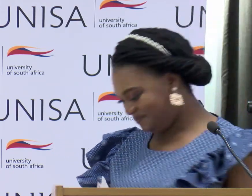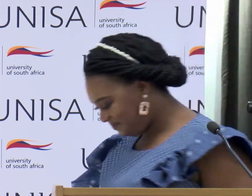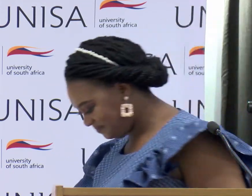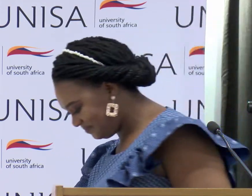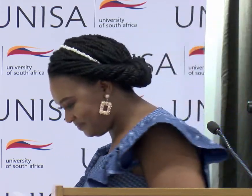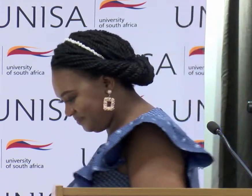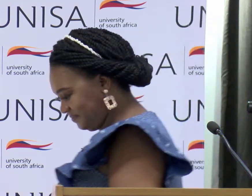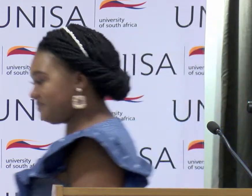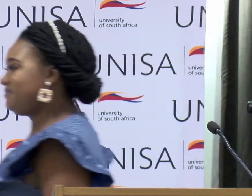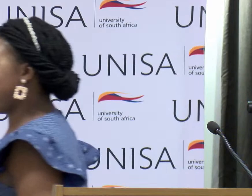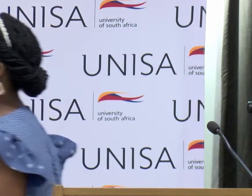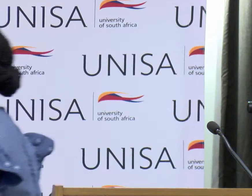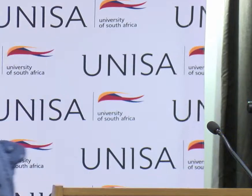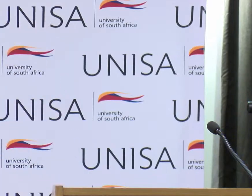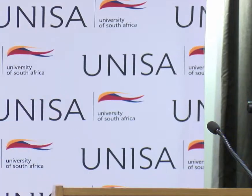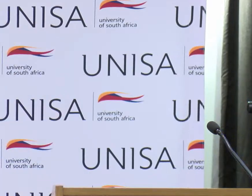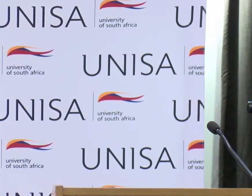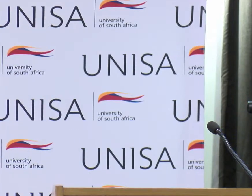Nelly?